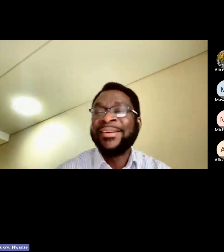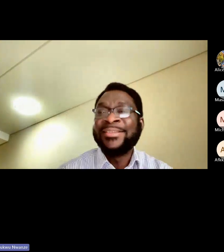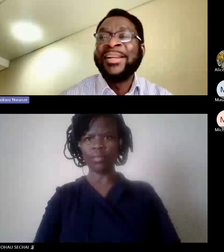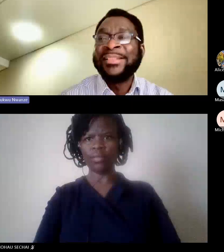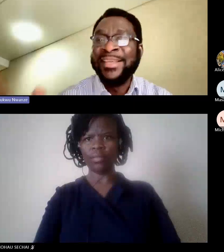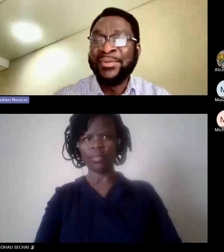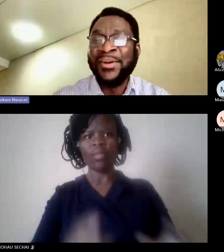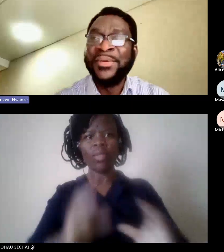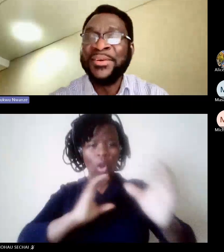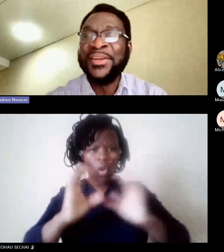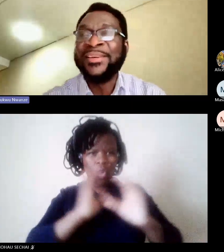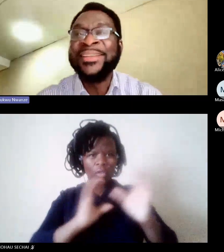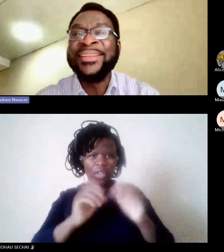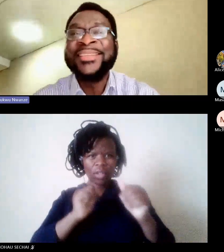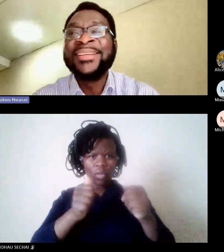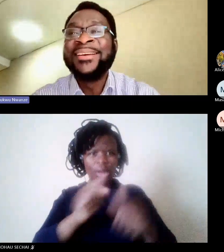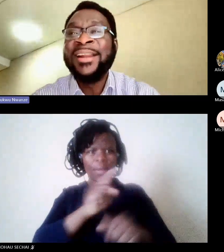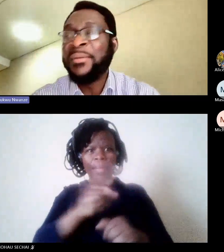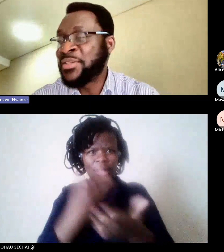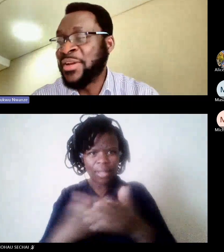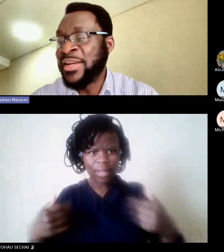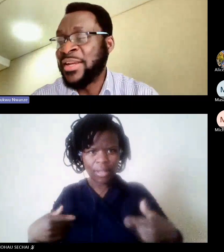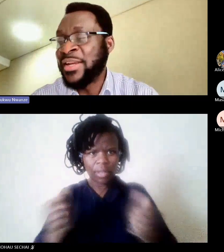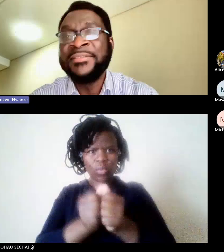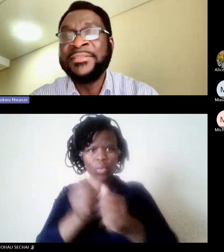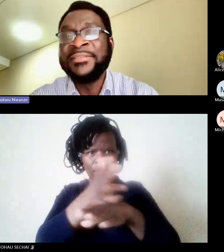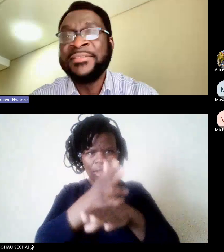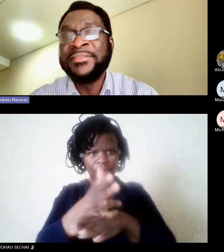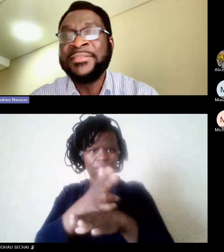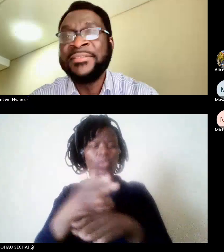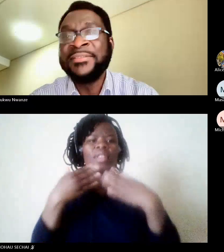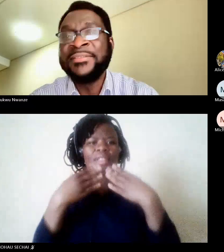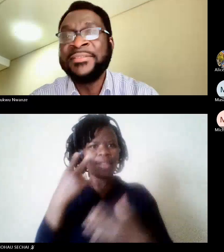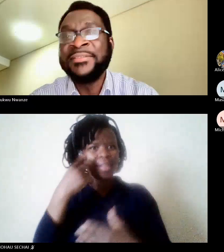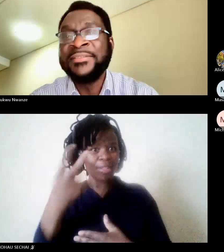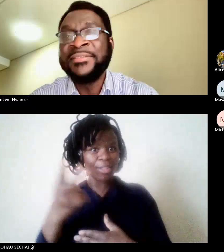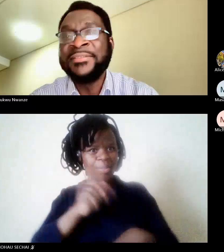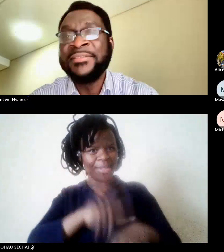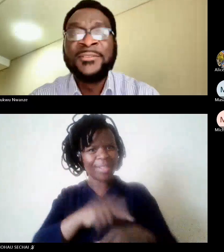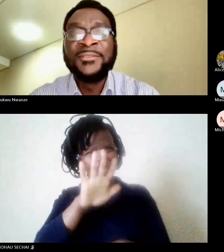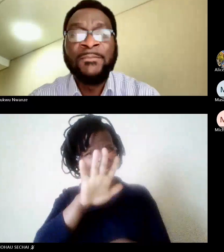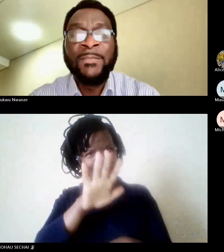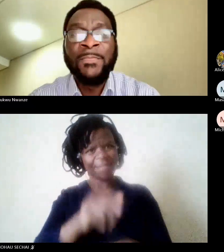perhaps. All right. Yeah. Then you will come. Okay, thanks. All right, we will see you at 5. Sure.